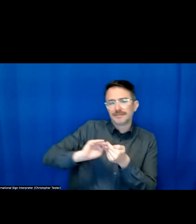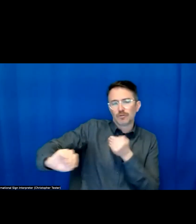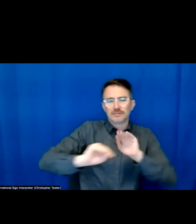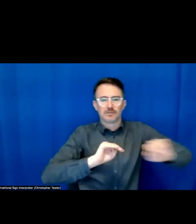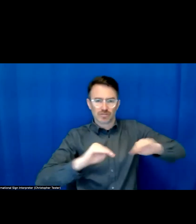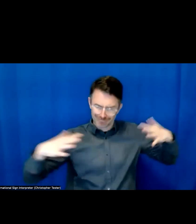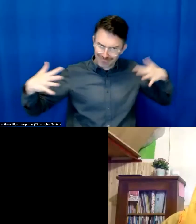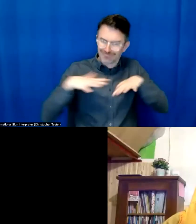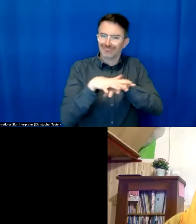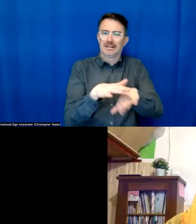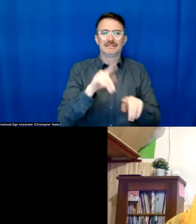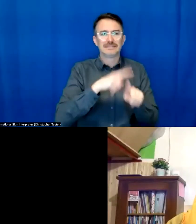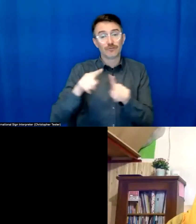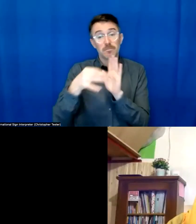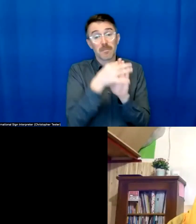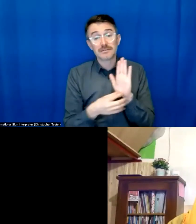Thank you, Maria.